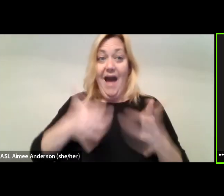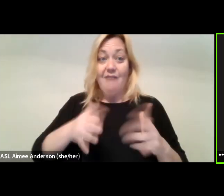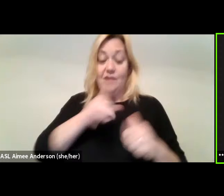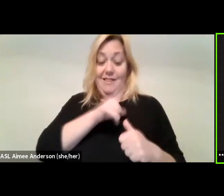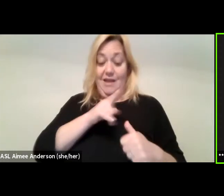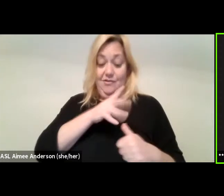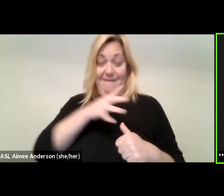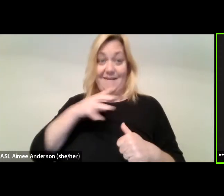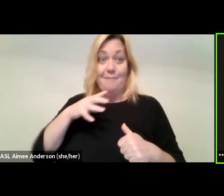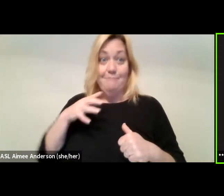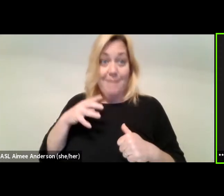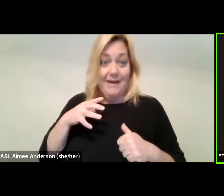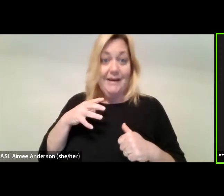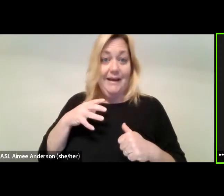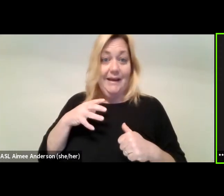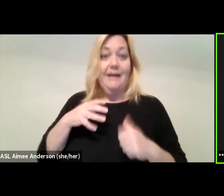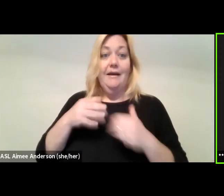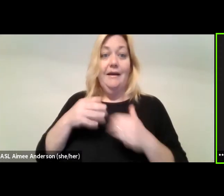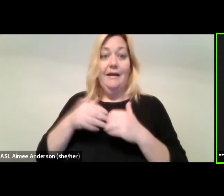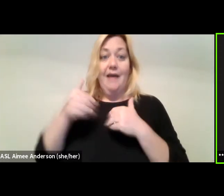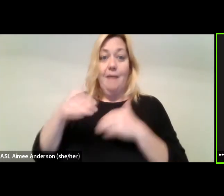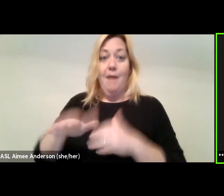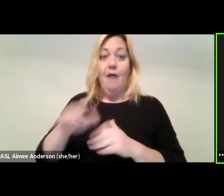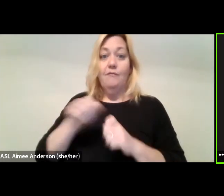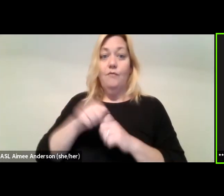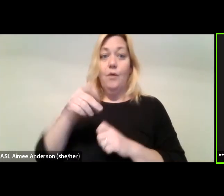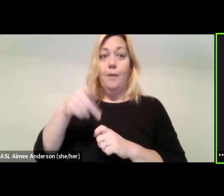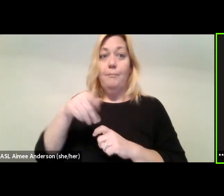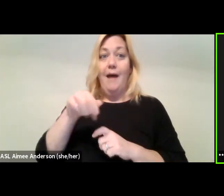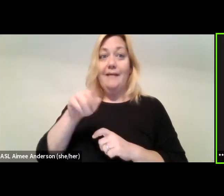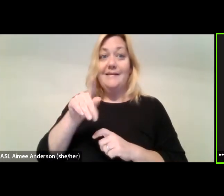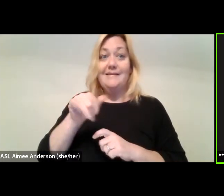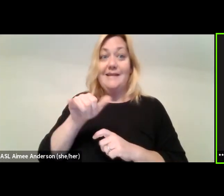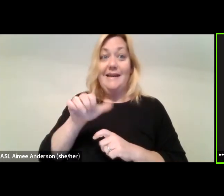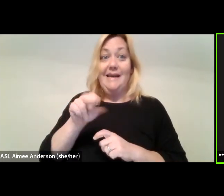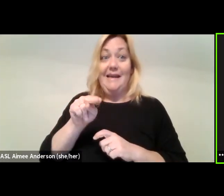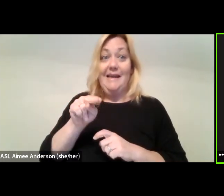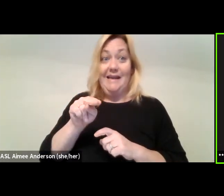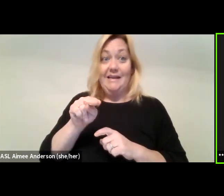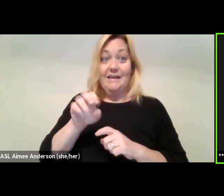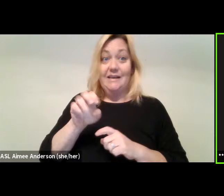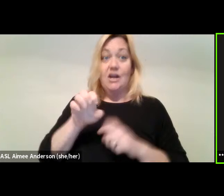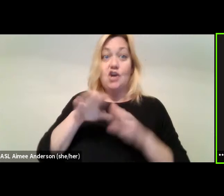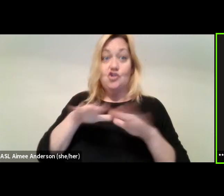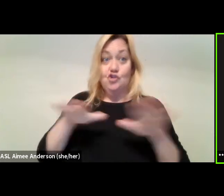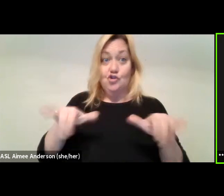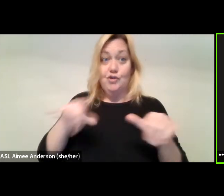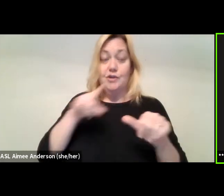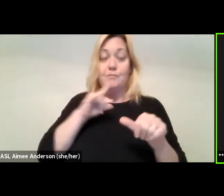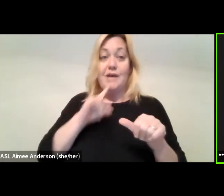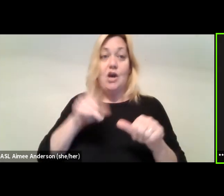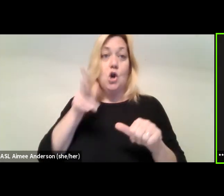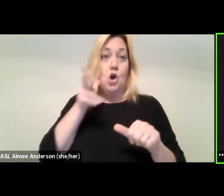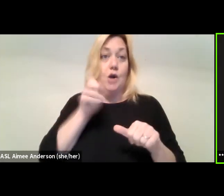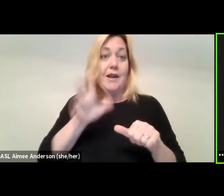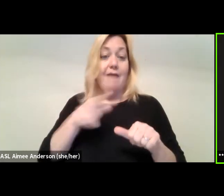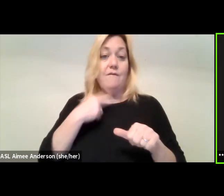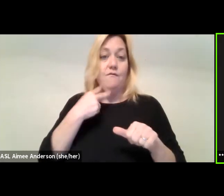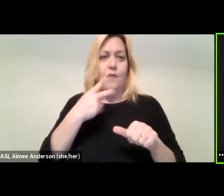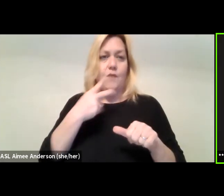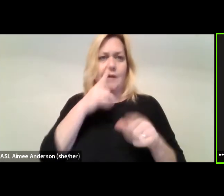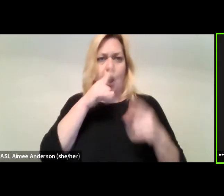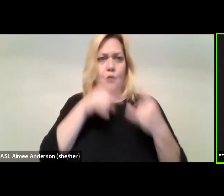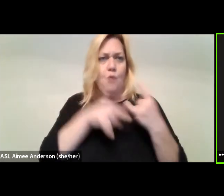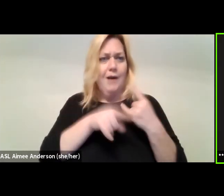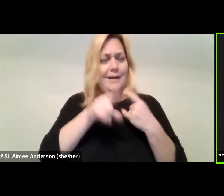just denied the Palestinian children to be represented and having a voice. It is ironically that this report